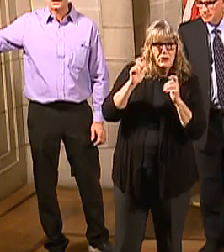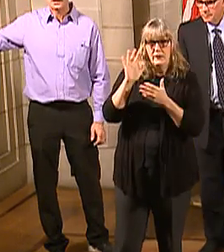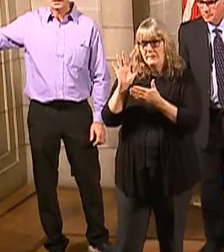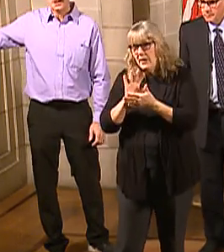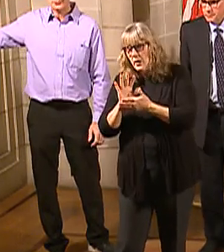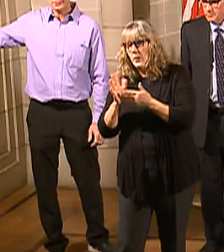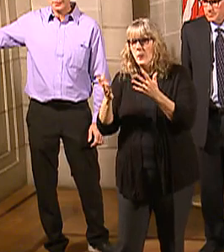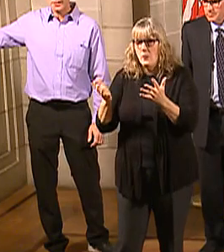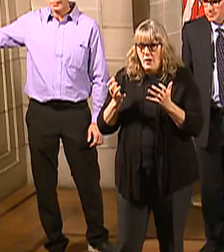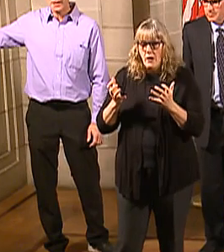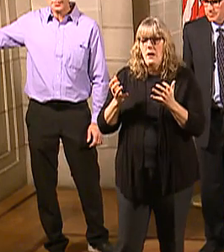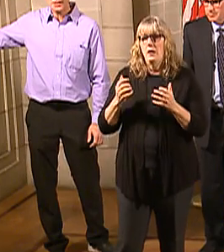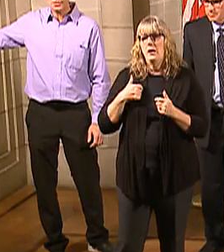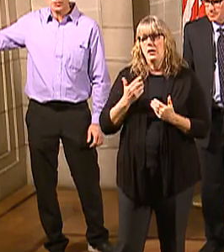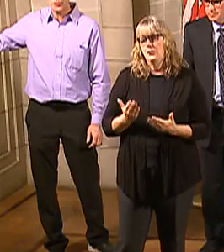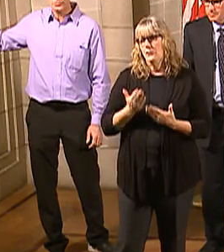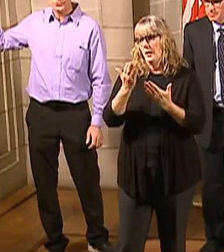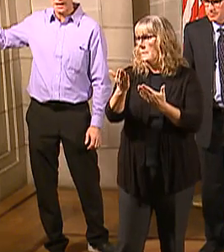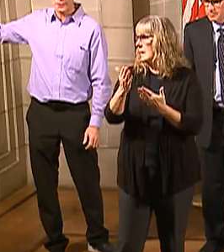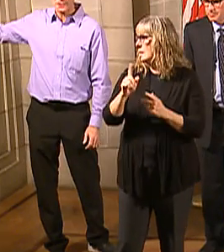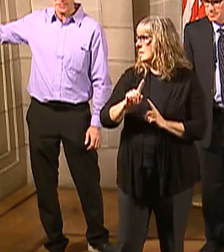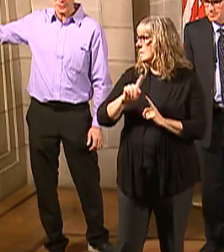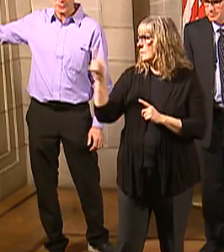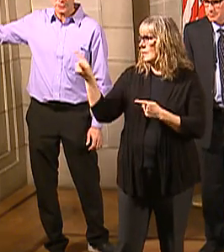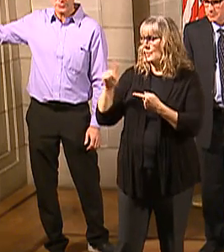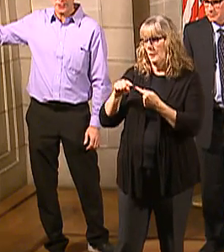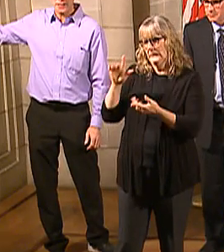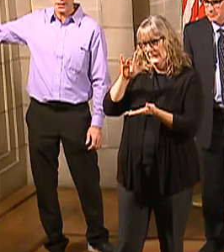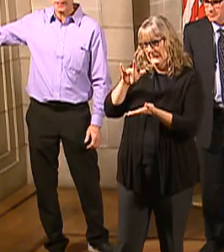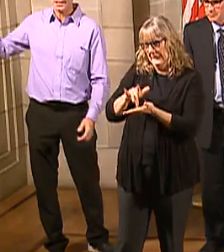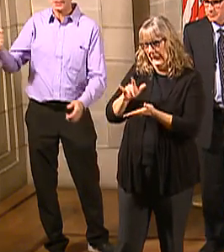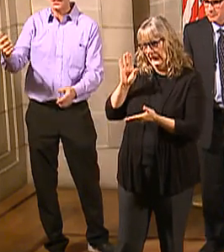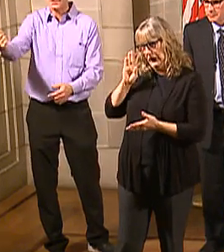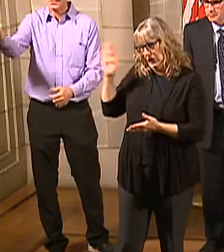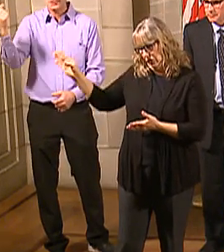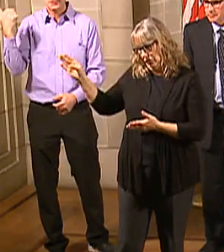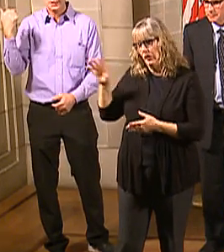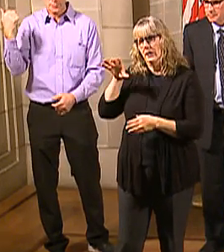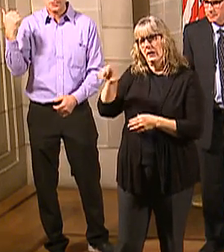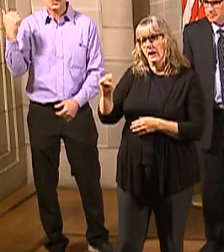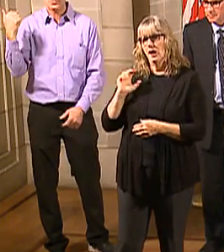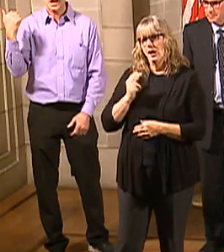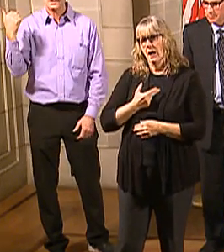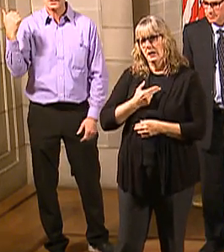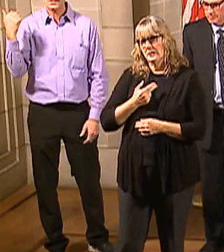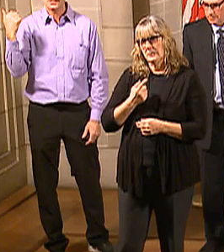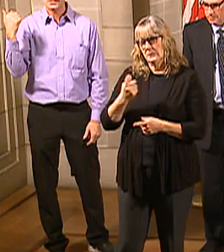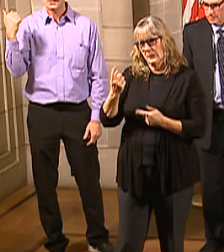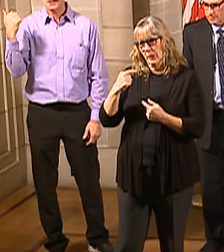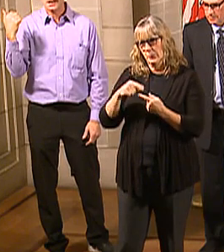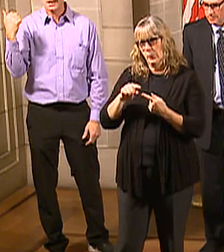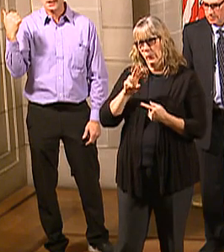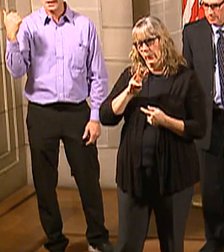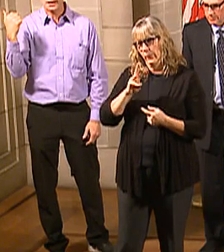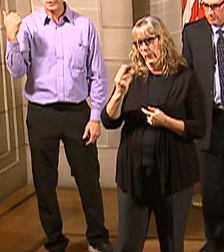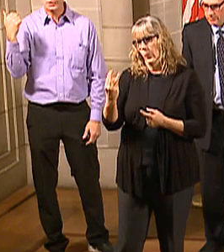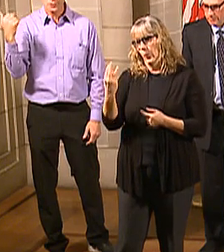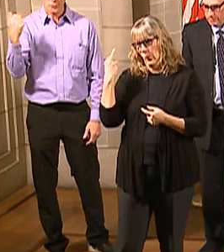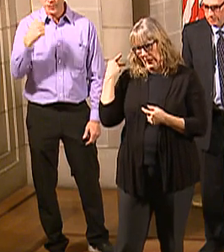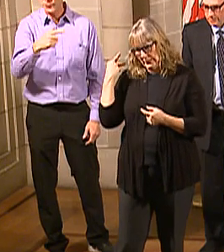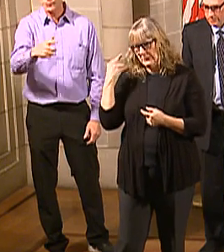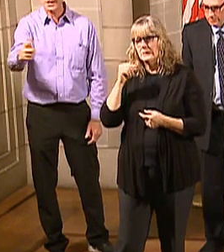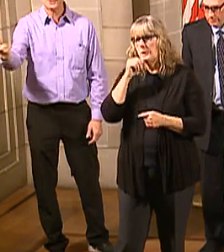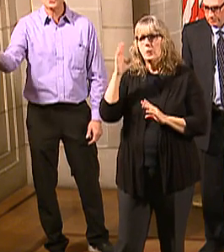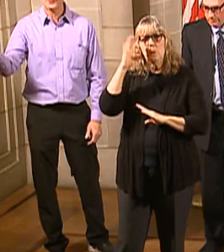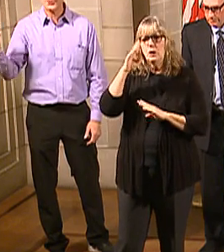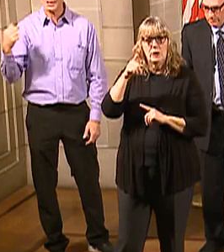videos, I recommend you go down the center and catch us coming to the west. And don't